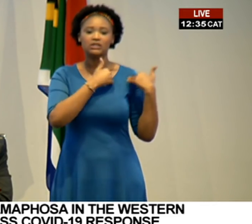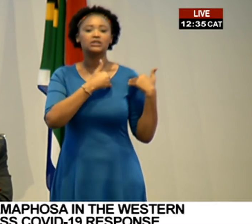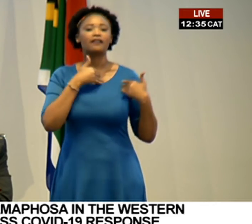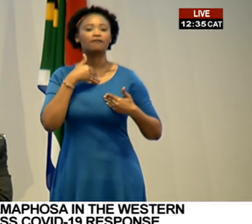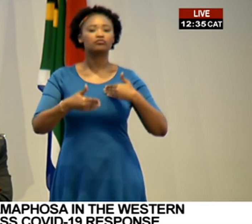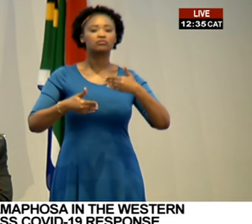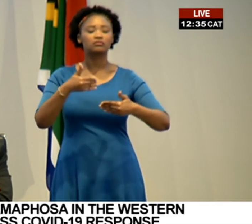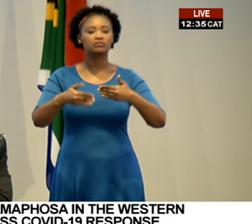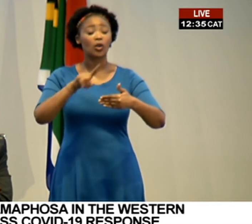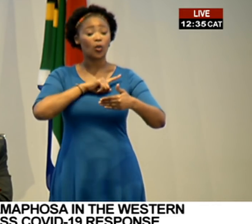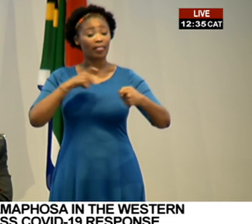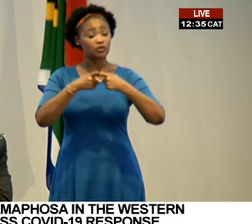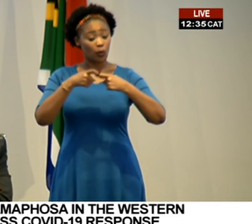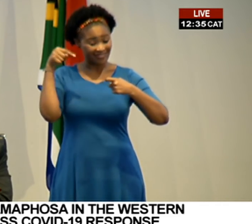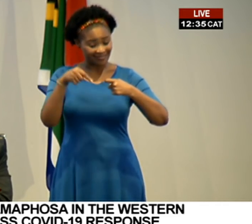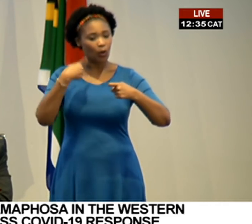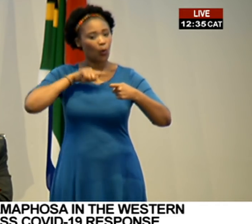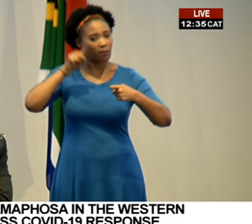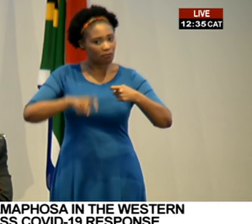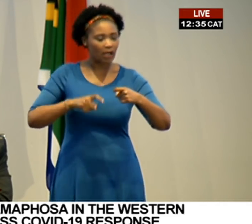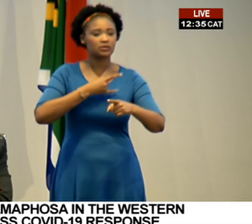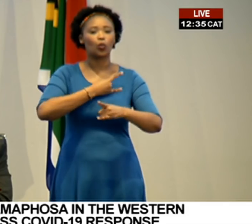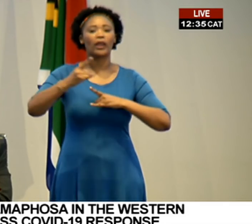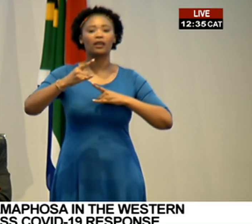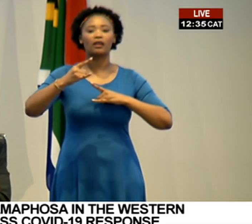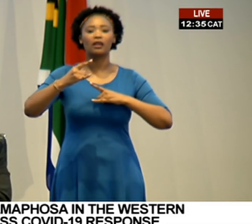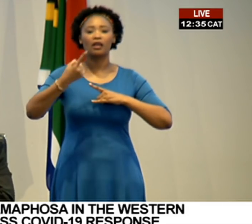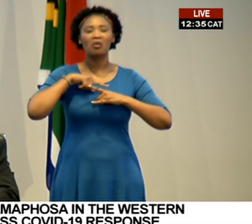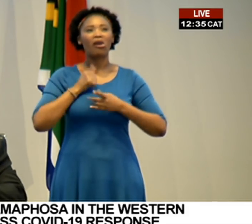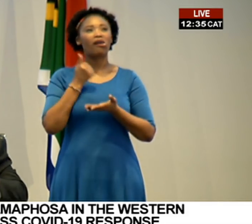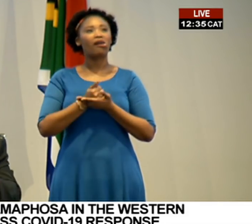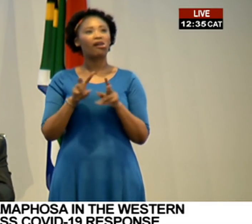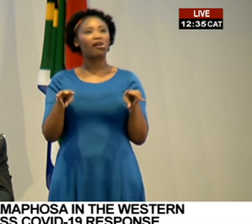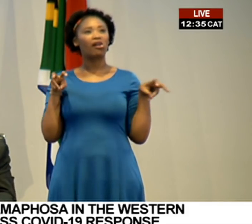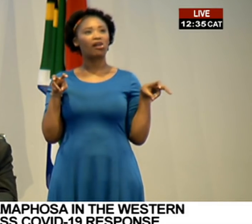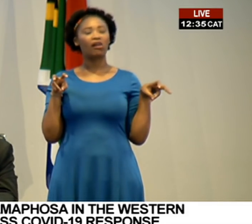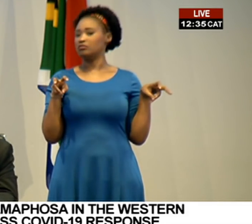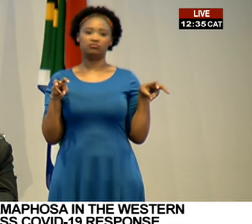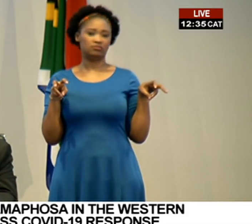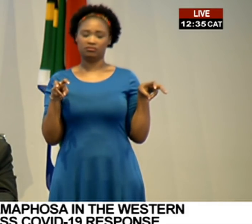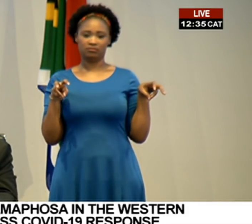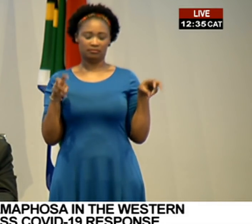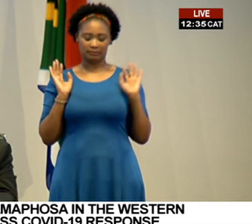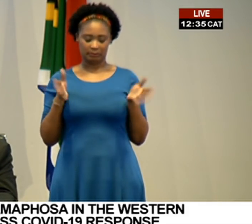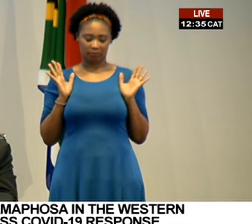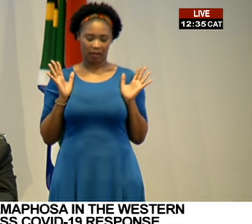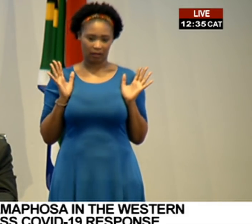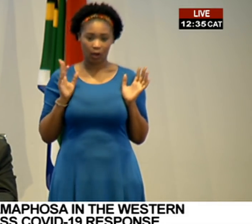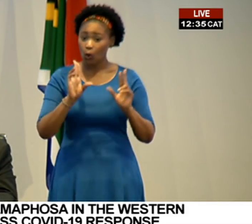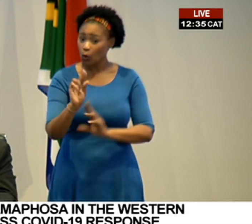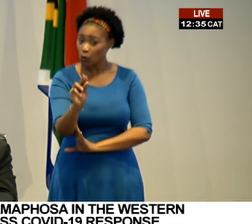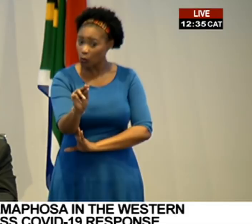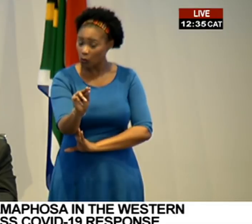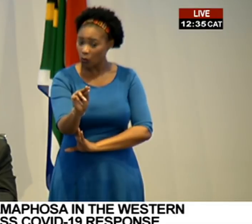This is a war that we must win. We cannot sit back and be defeated by COVID-19 on